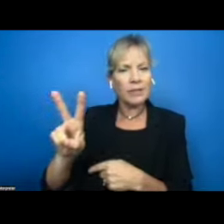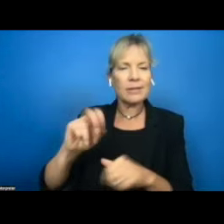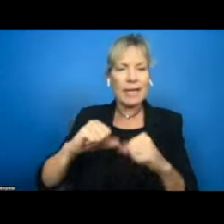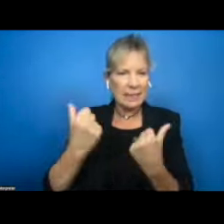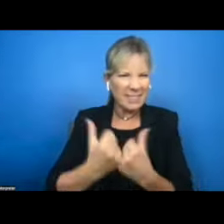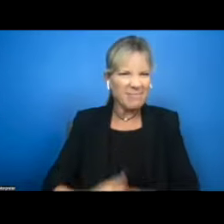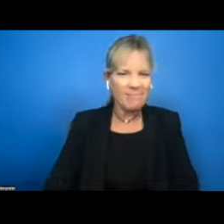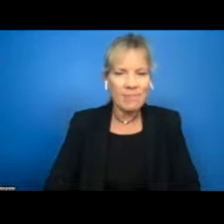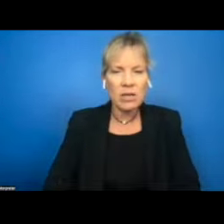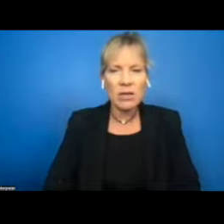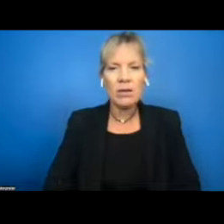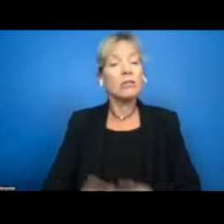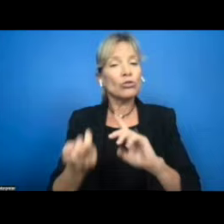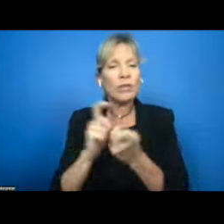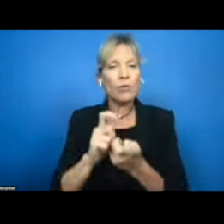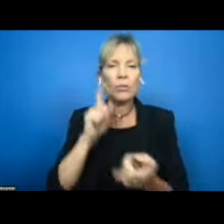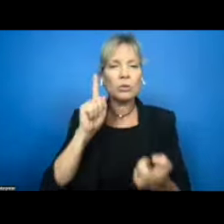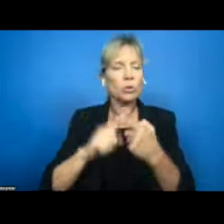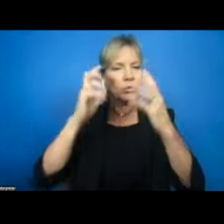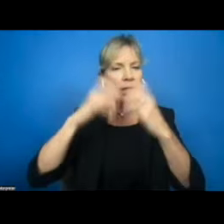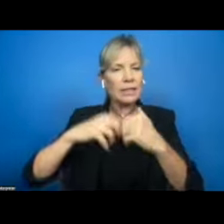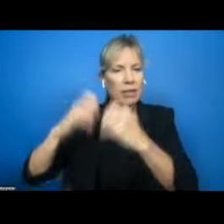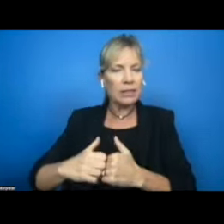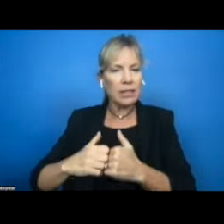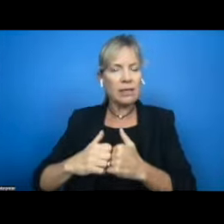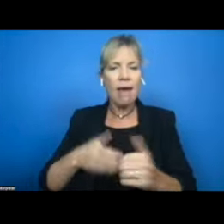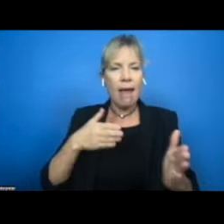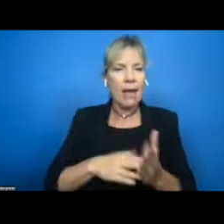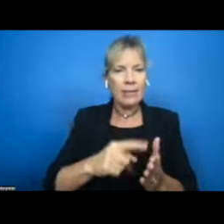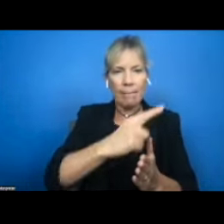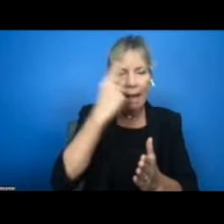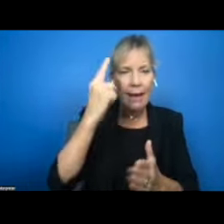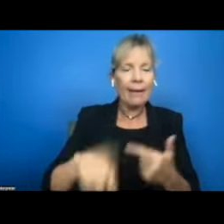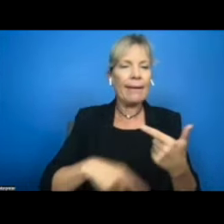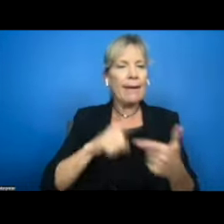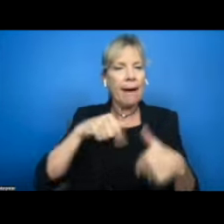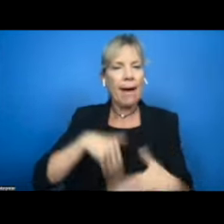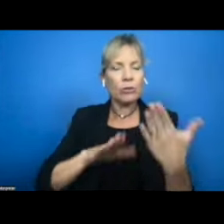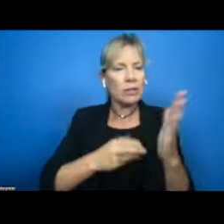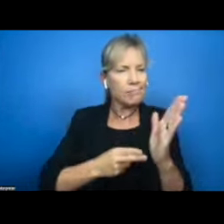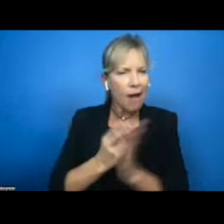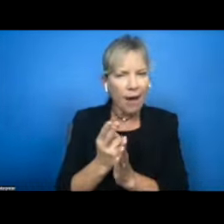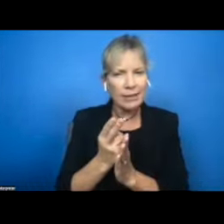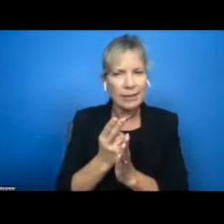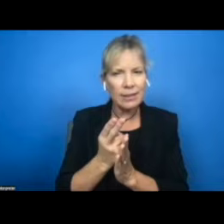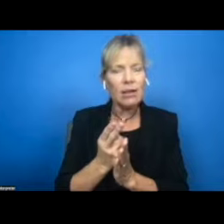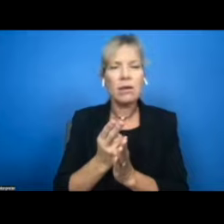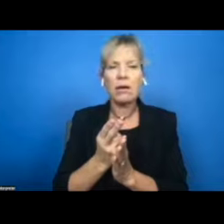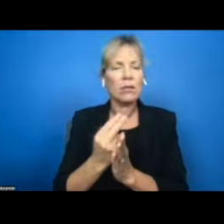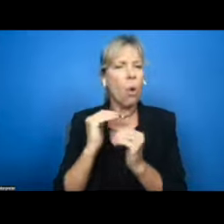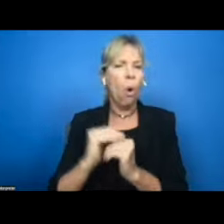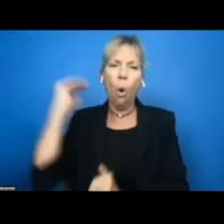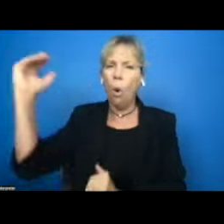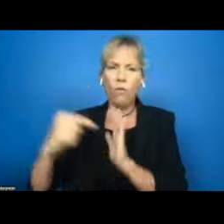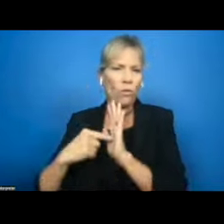agencies towards dismantling anti-Blackness, addressing honestly the